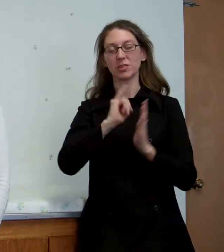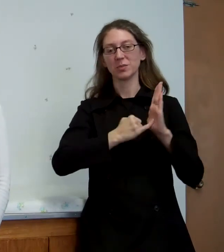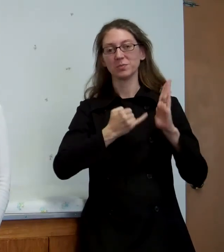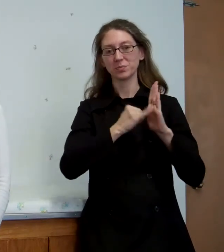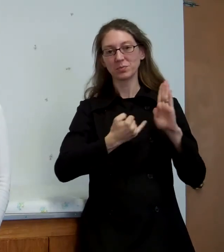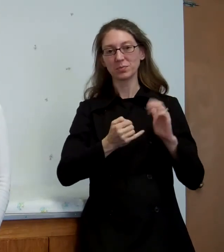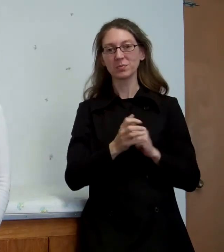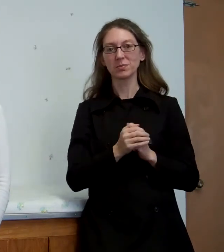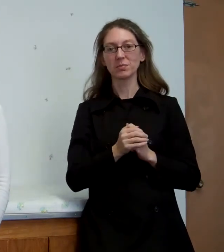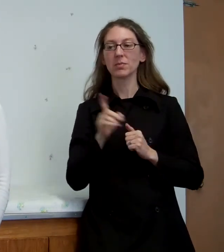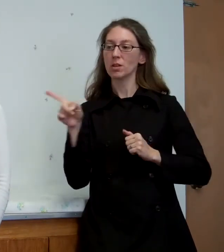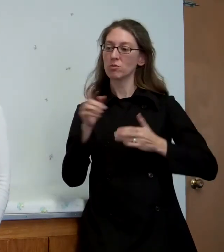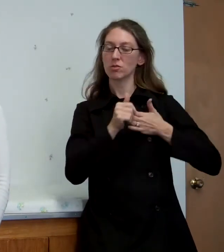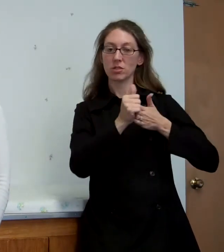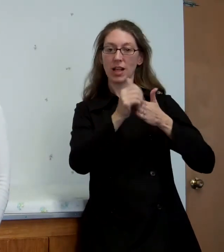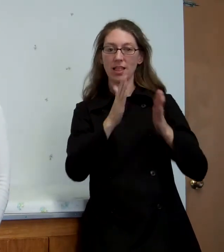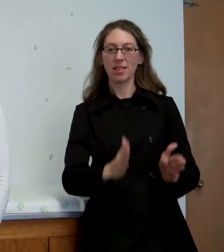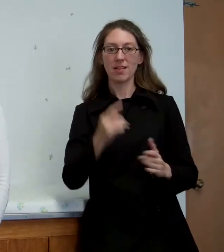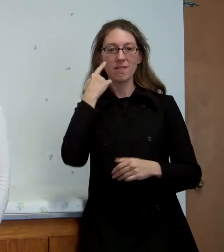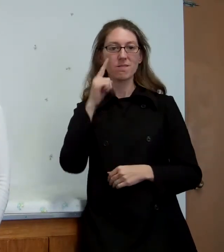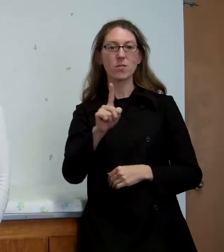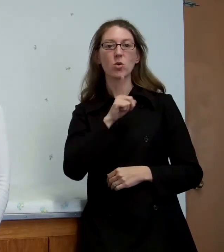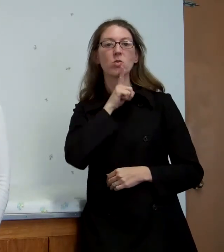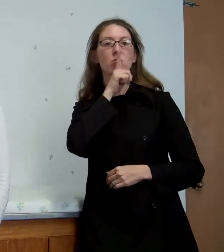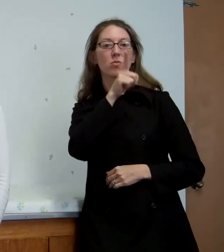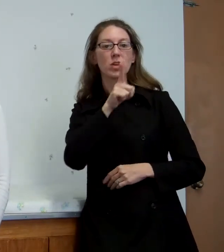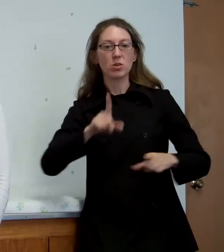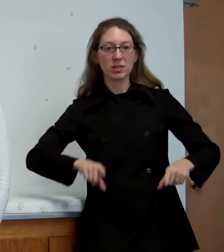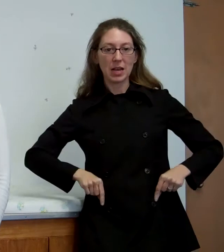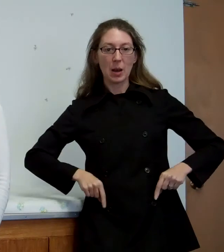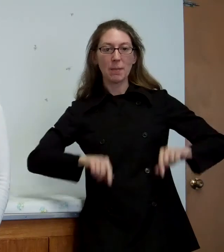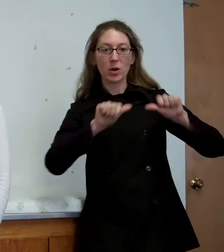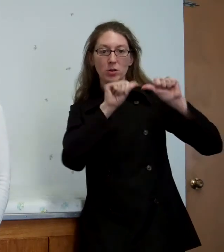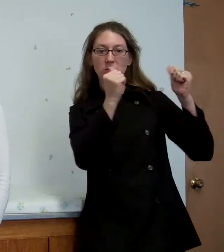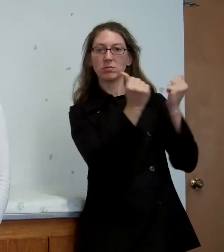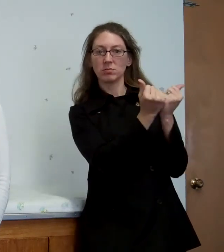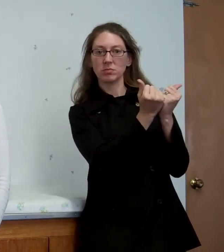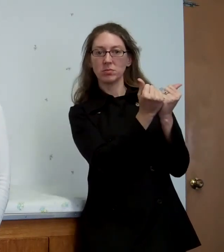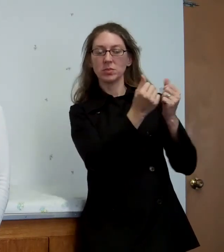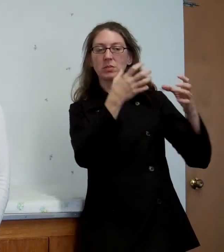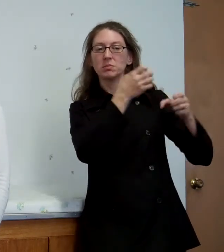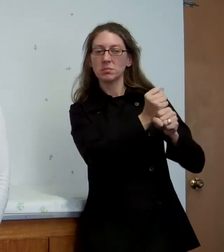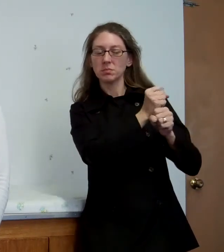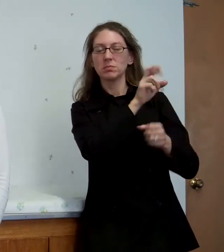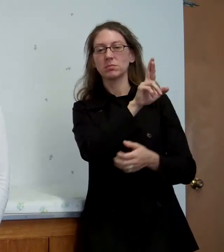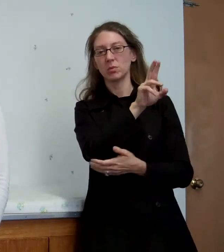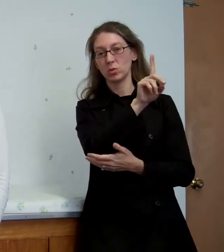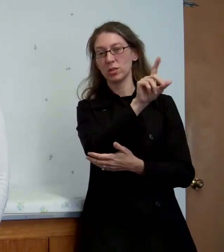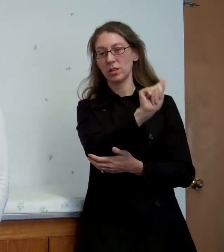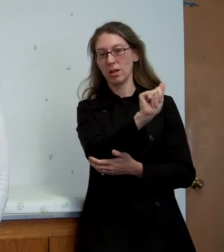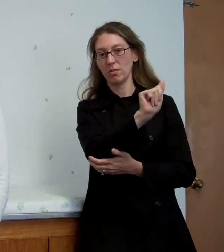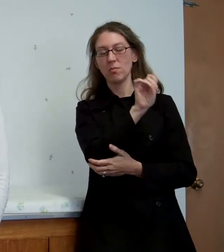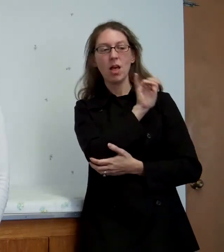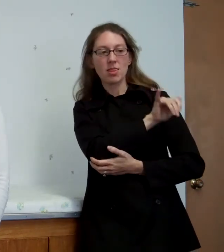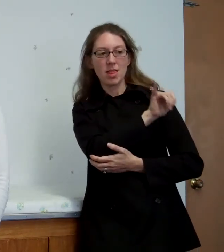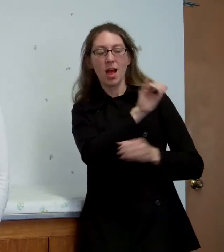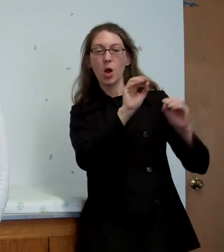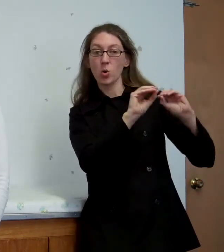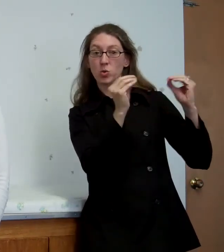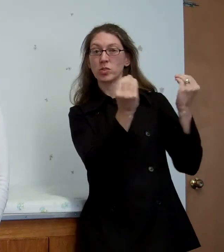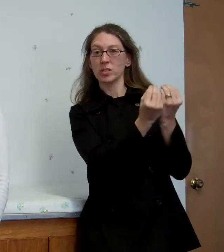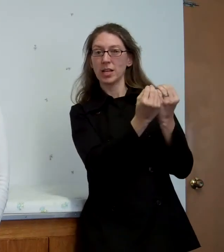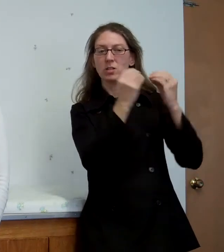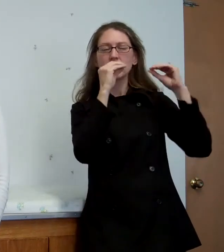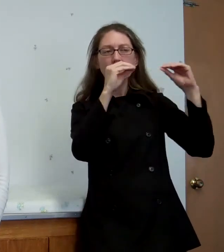I'm a circle leader for the Real Diaper Association. The RDA is a non-profit organization